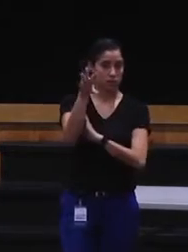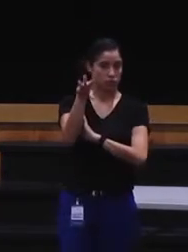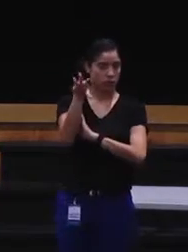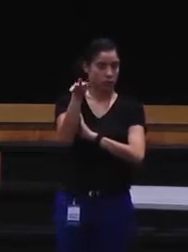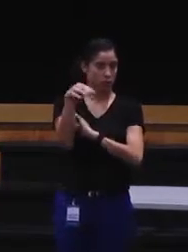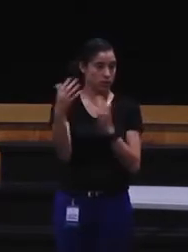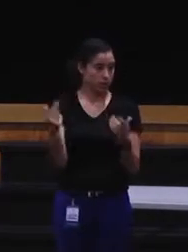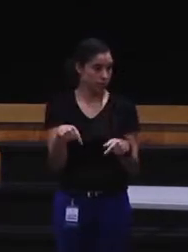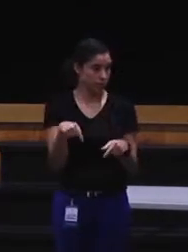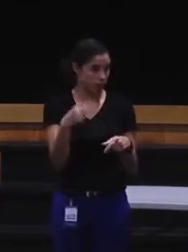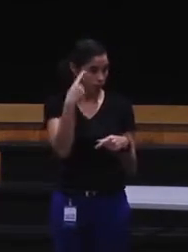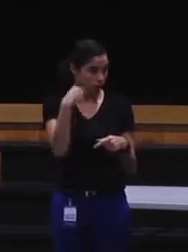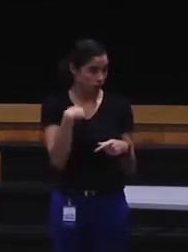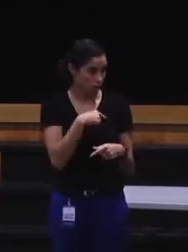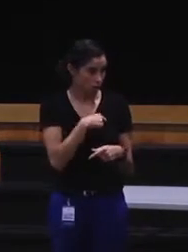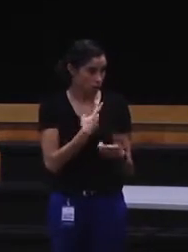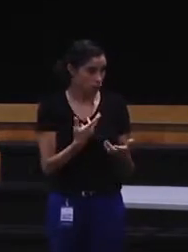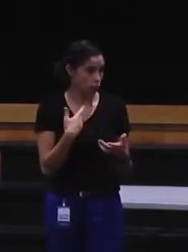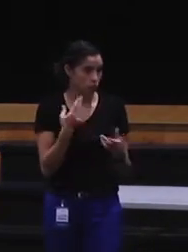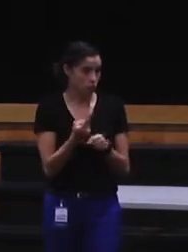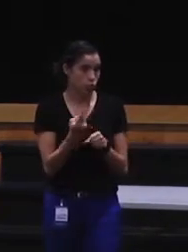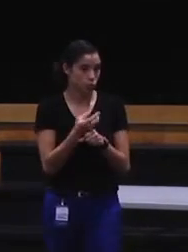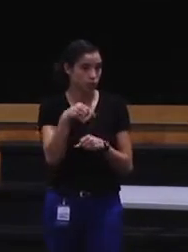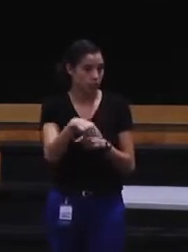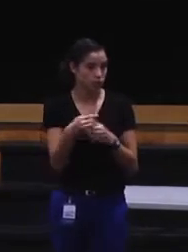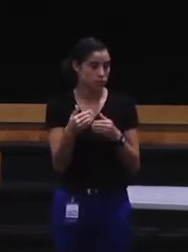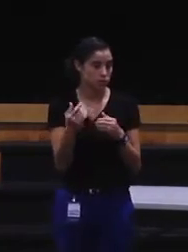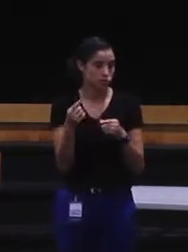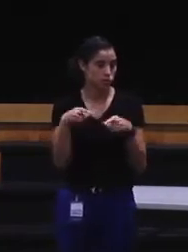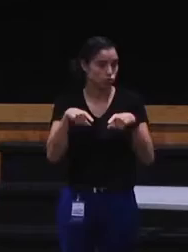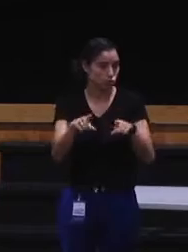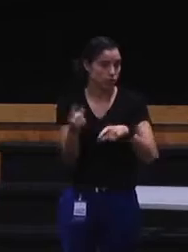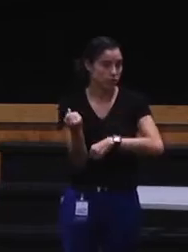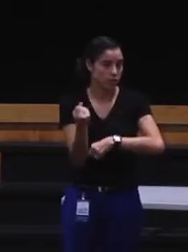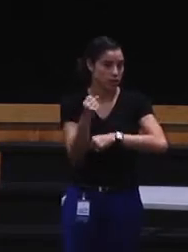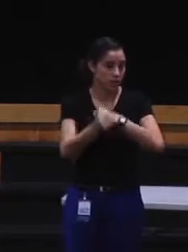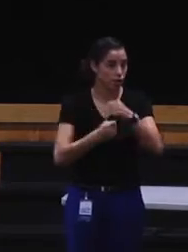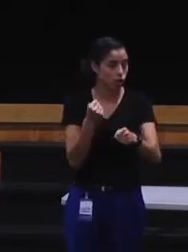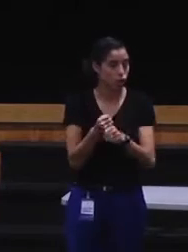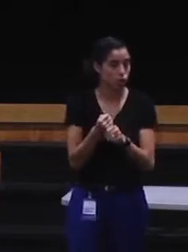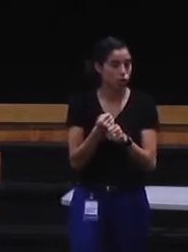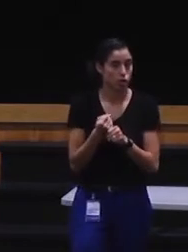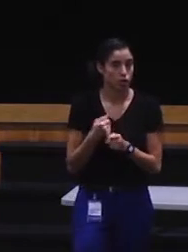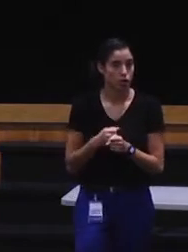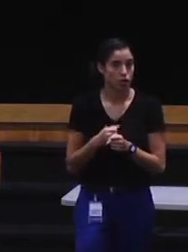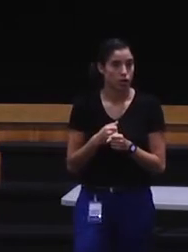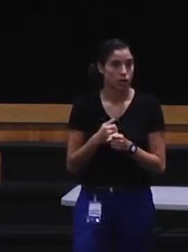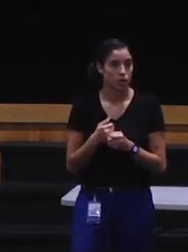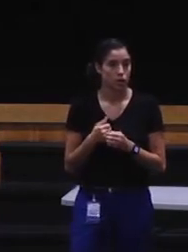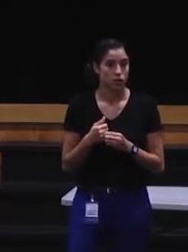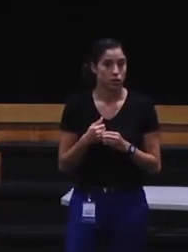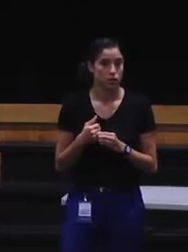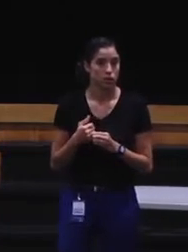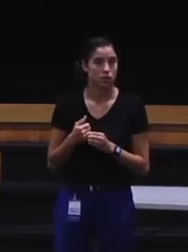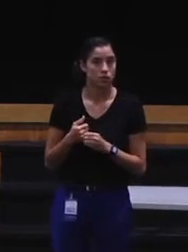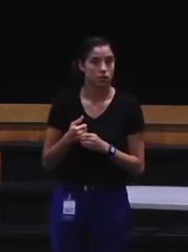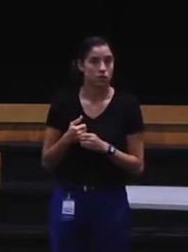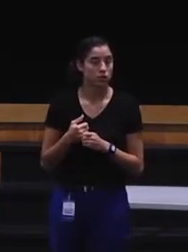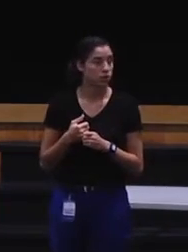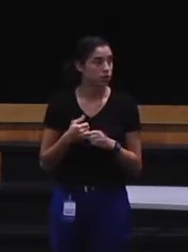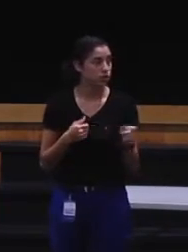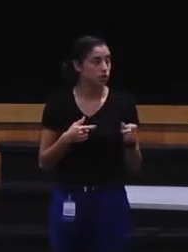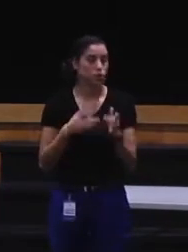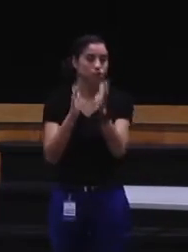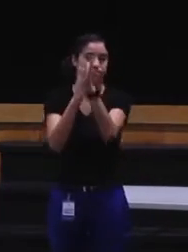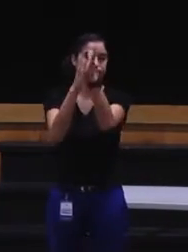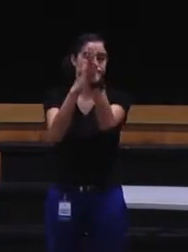us because we use this throughout the year, and we have some Winter Springs High School students up there, and Kevin Camarino is here. So I'd